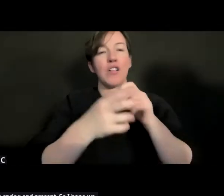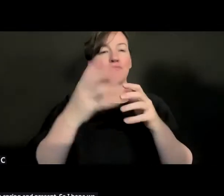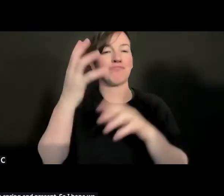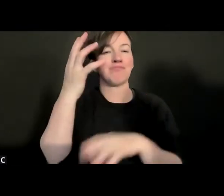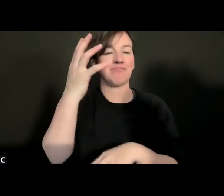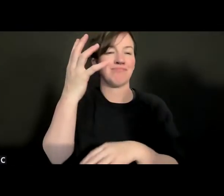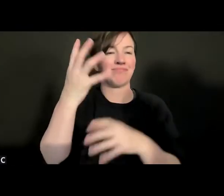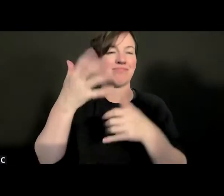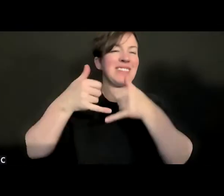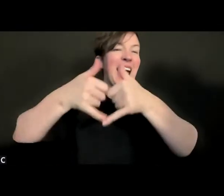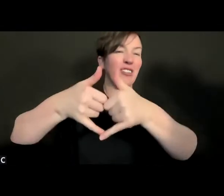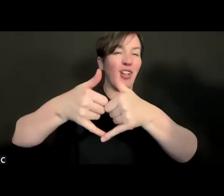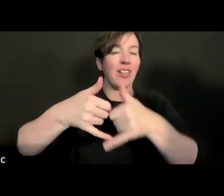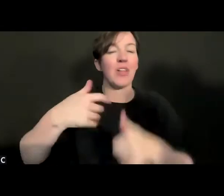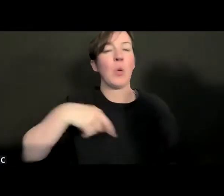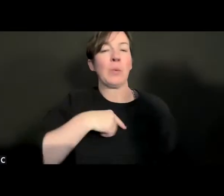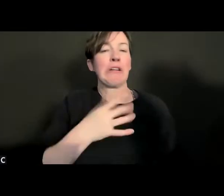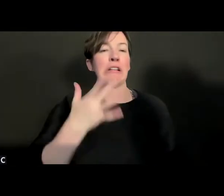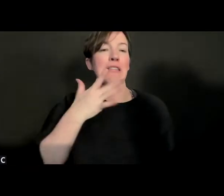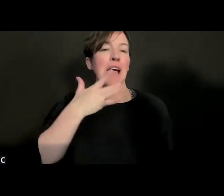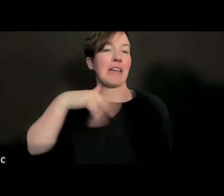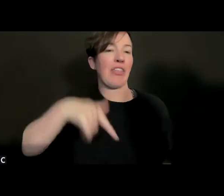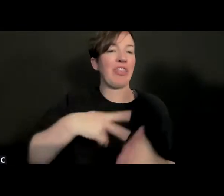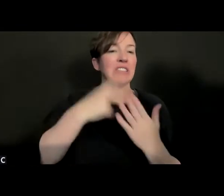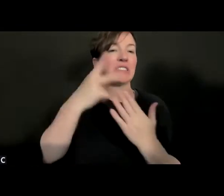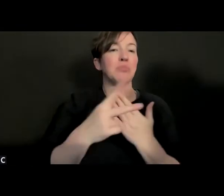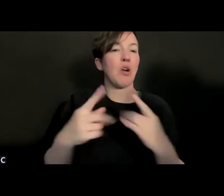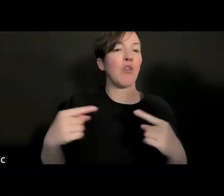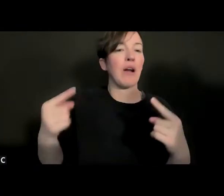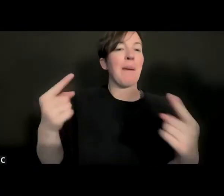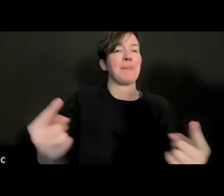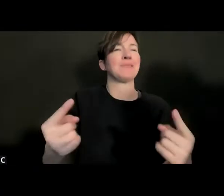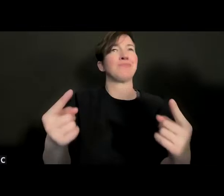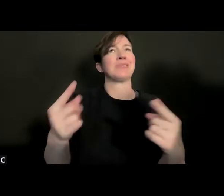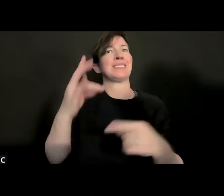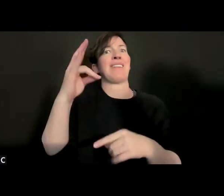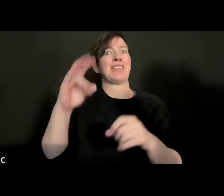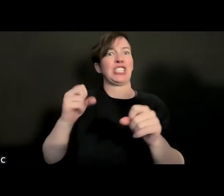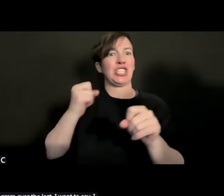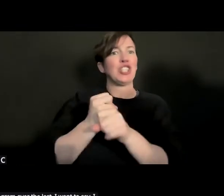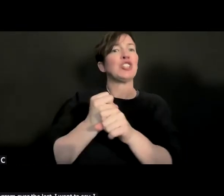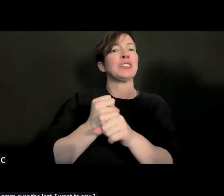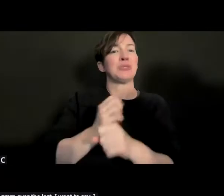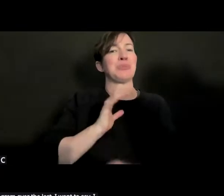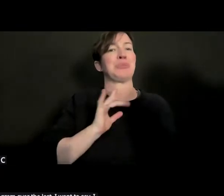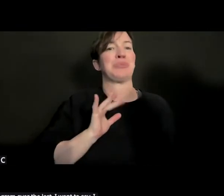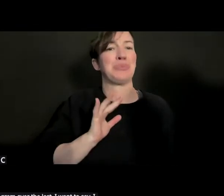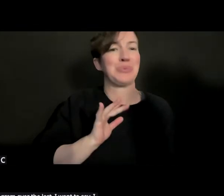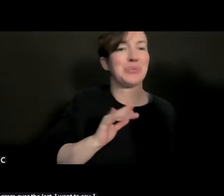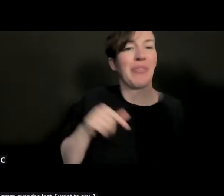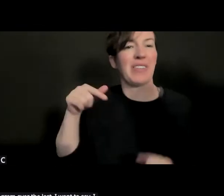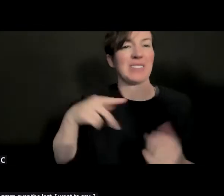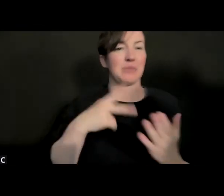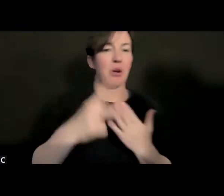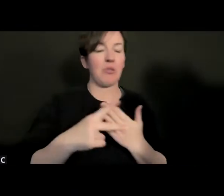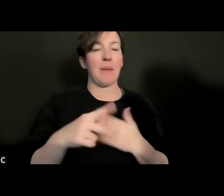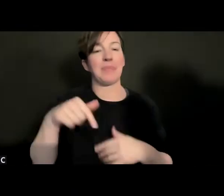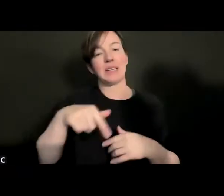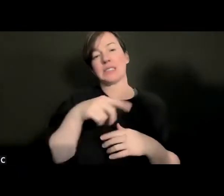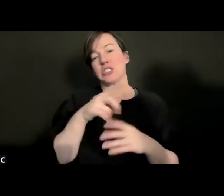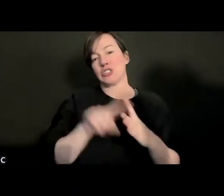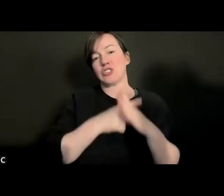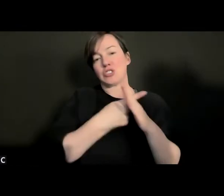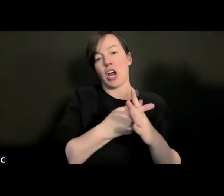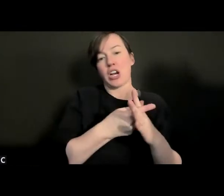We have been very lucky to have this program over the last, I want to say, I think 7 years. The ELD soccer program was started by